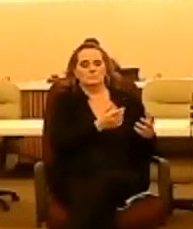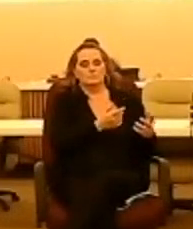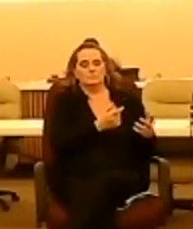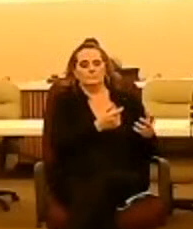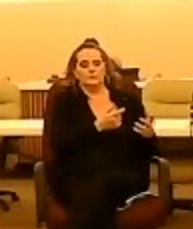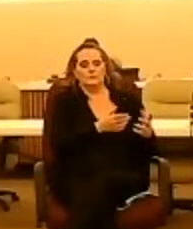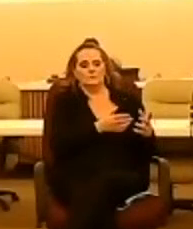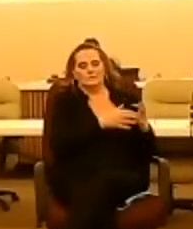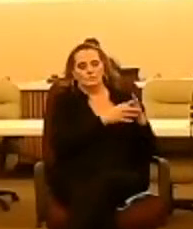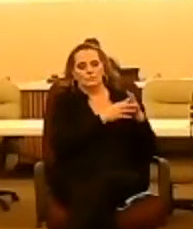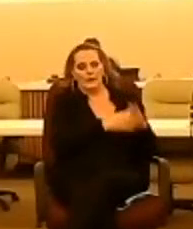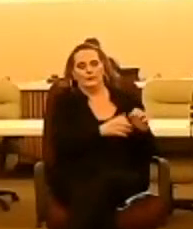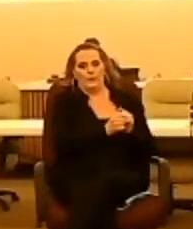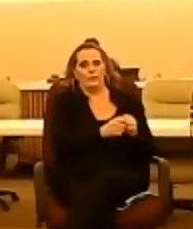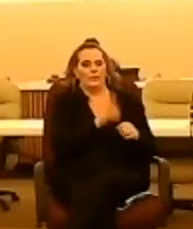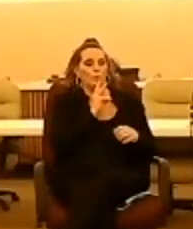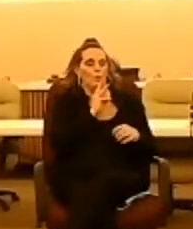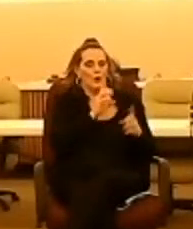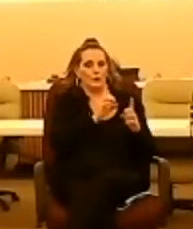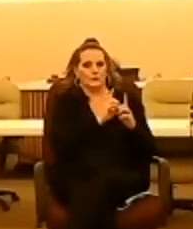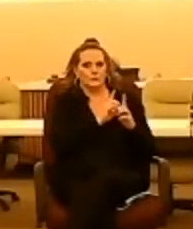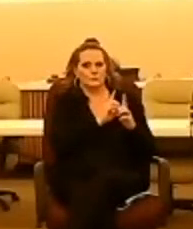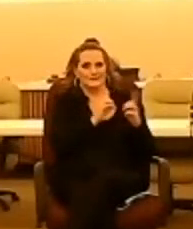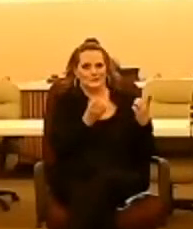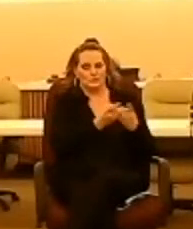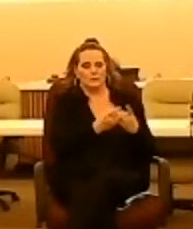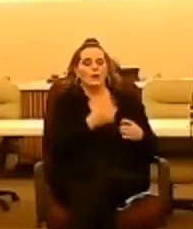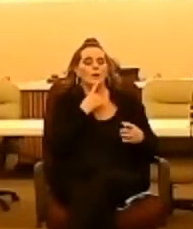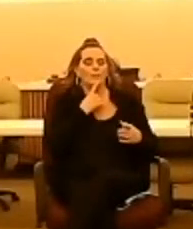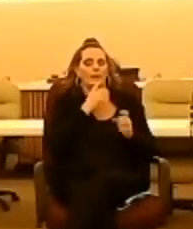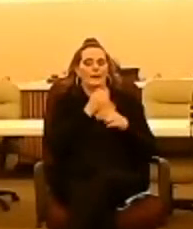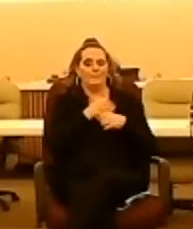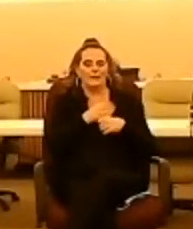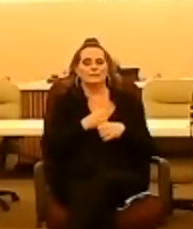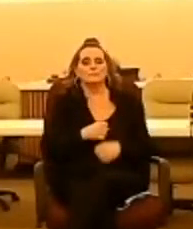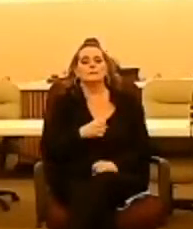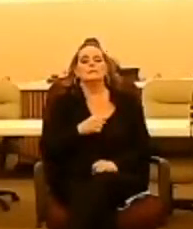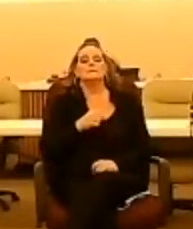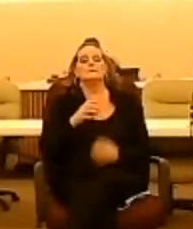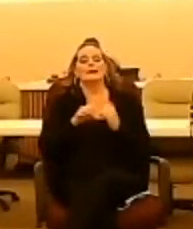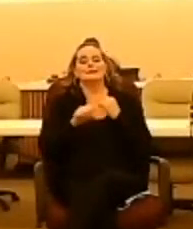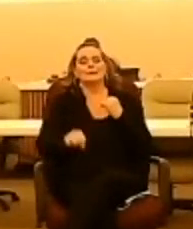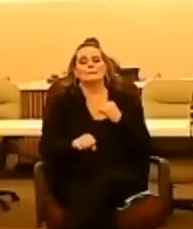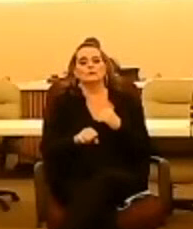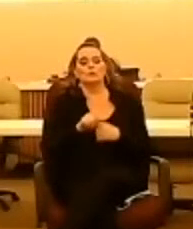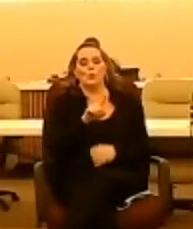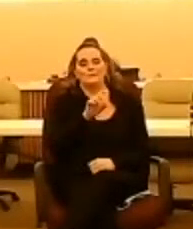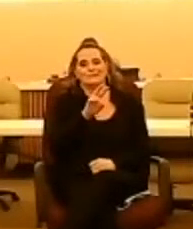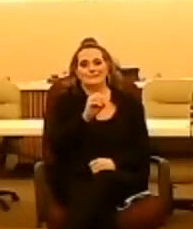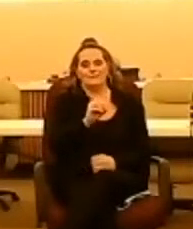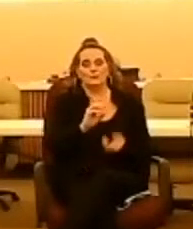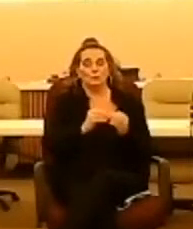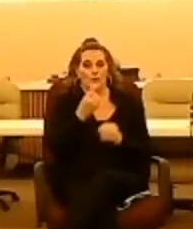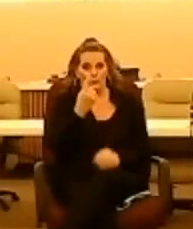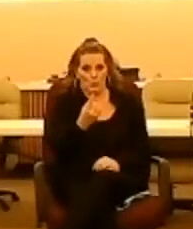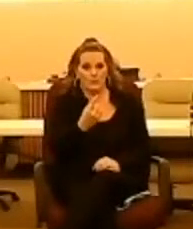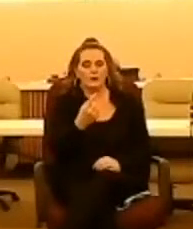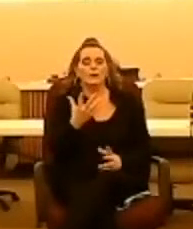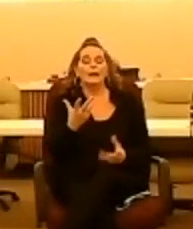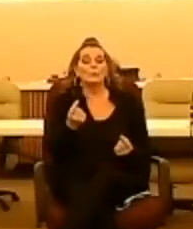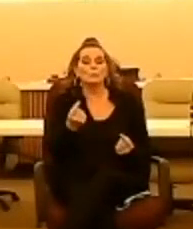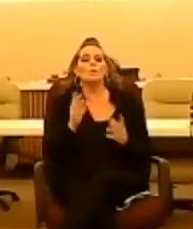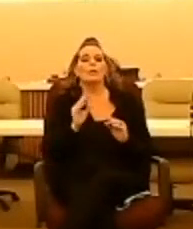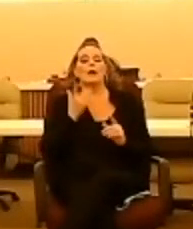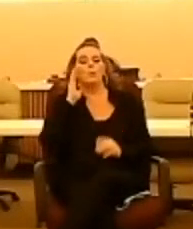they created extension number 170 to the Henrietta Sewer District number 1 to install a